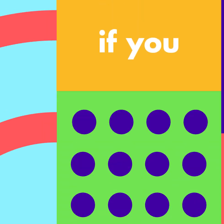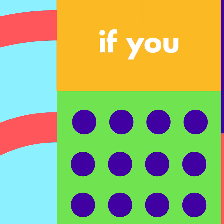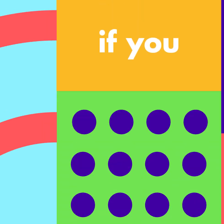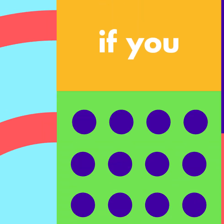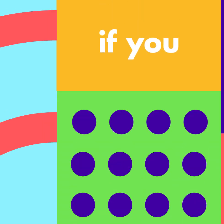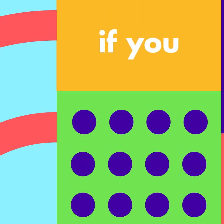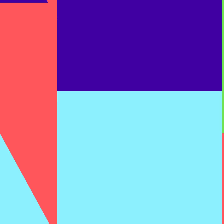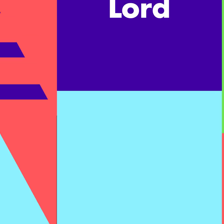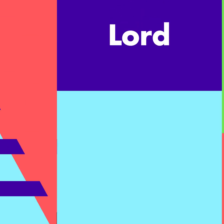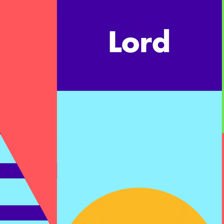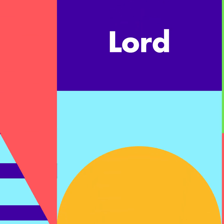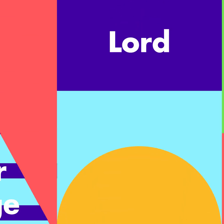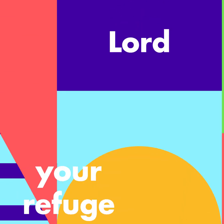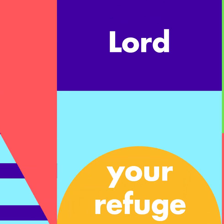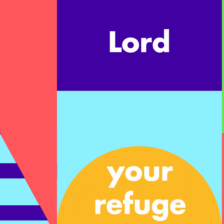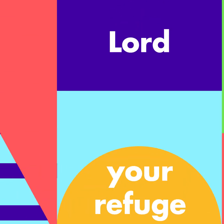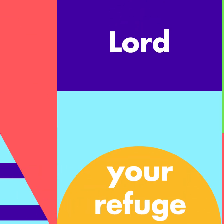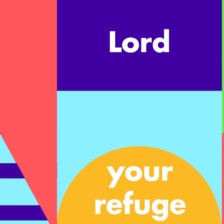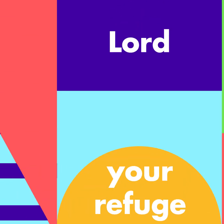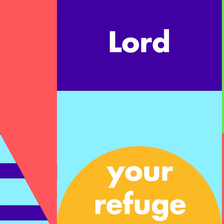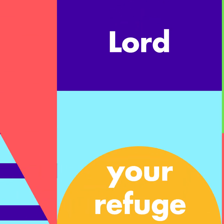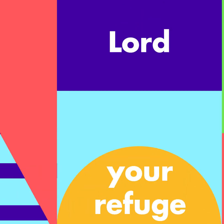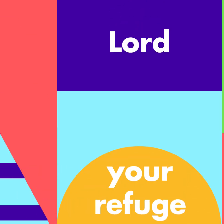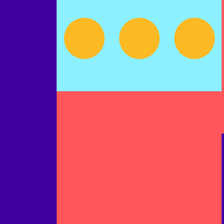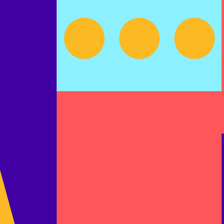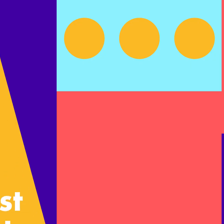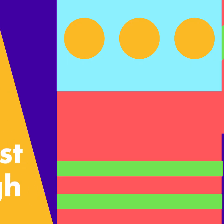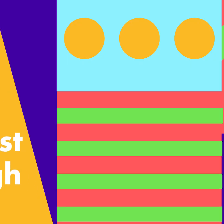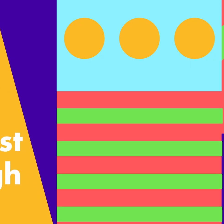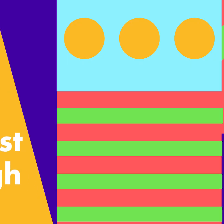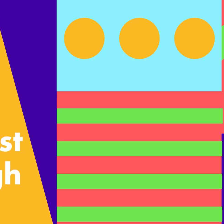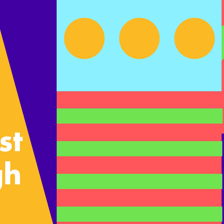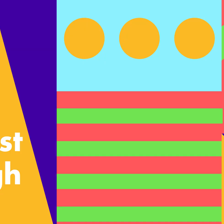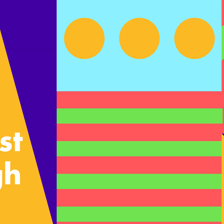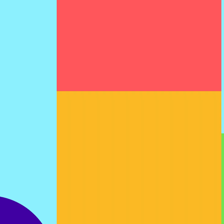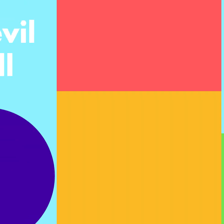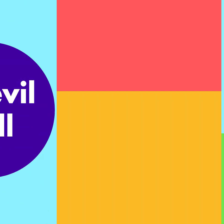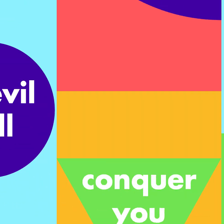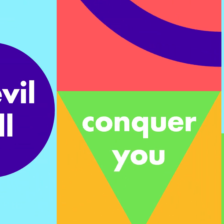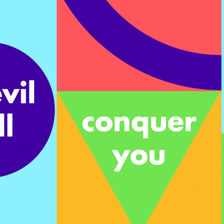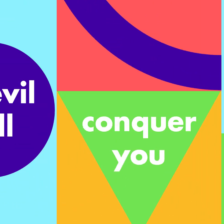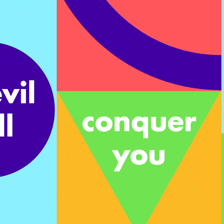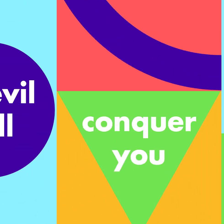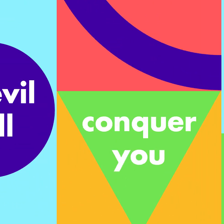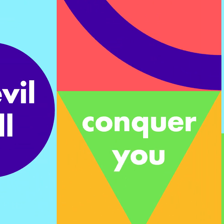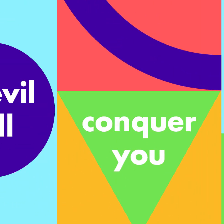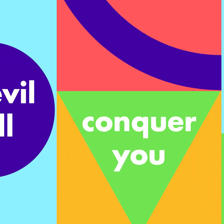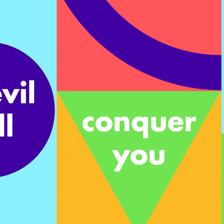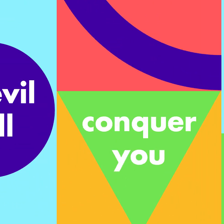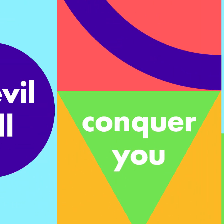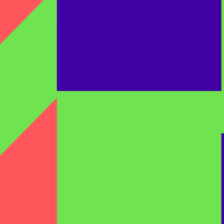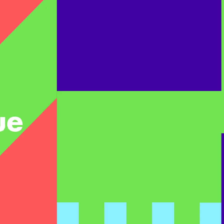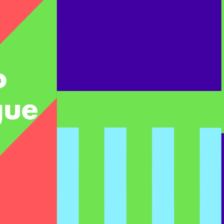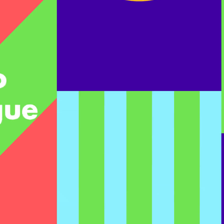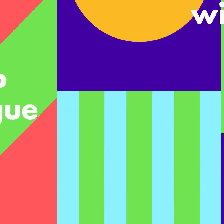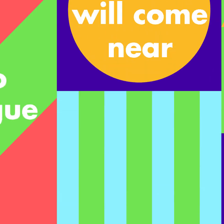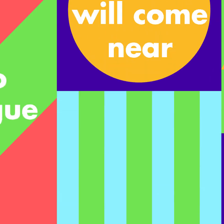If you make the Lord your refuge, if you make the Most High your shelter, no evil will conquer you, no plague will come